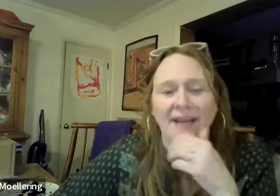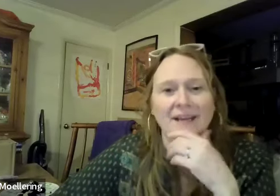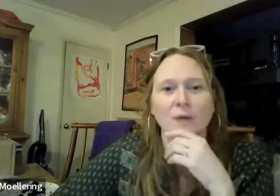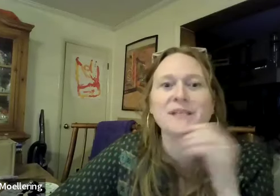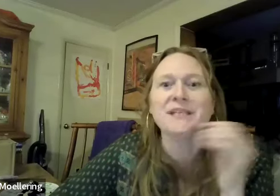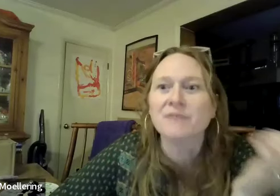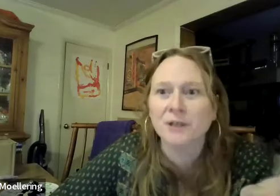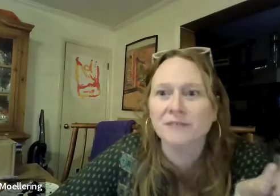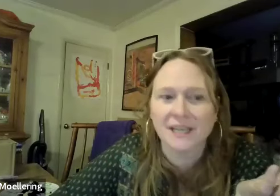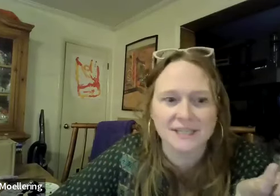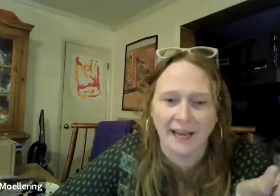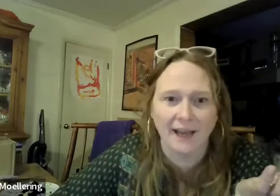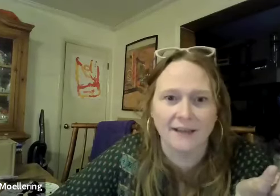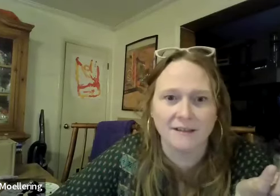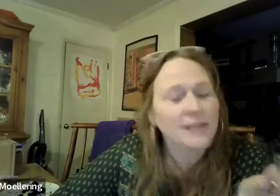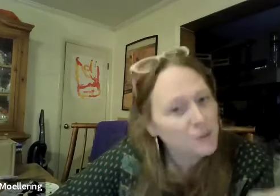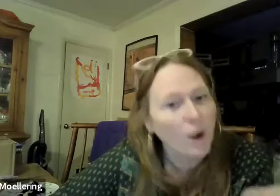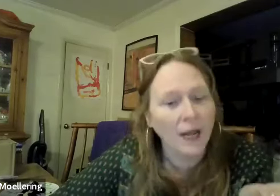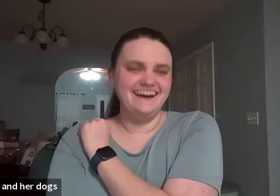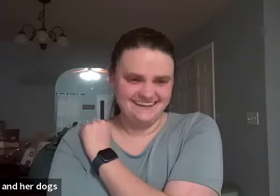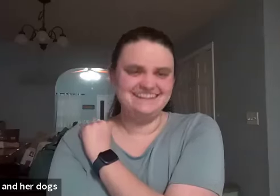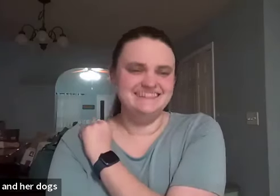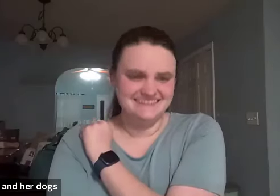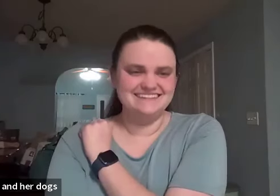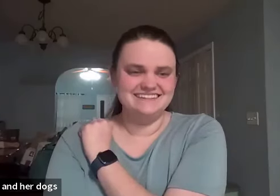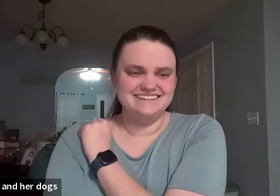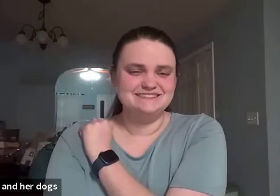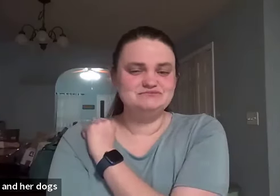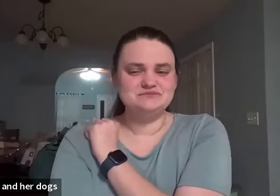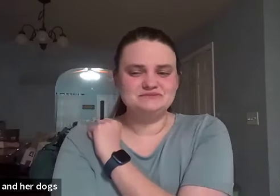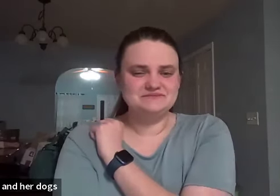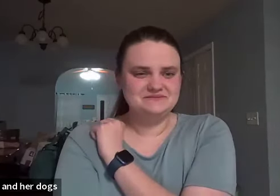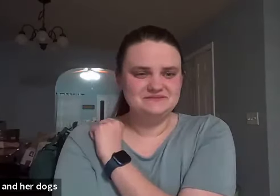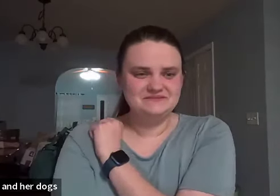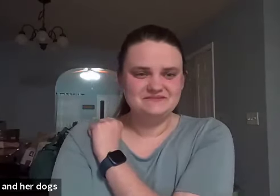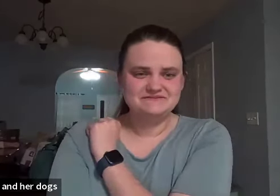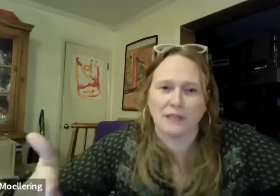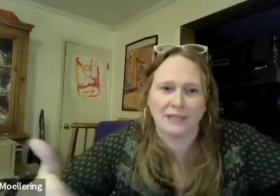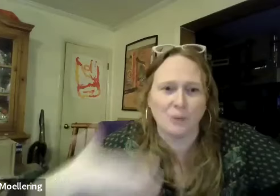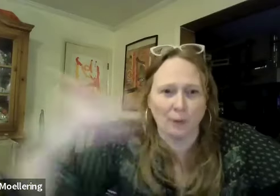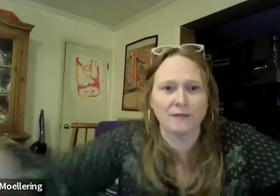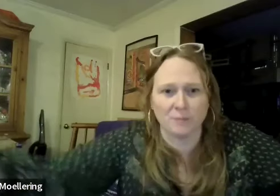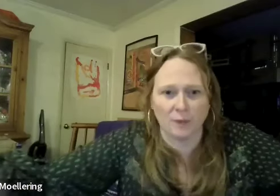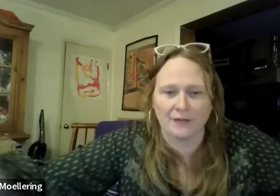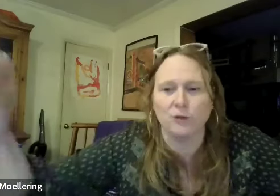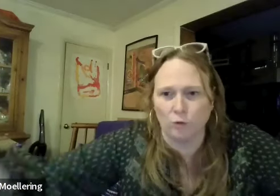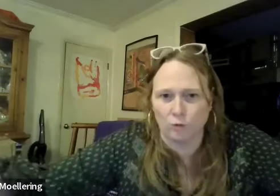Okay. I would never have guessed that. That's Yeah. wild. Okay. But I guess if you're talking about a personal feeling, you would have to point out Kind